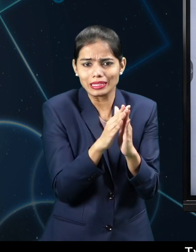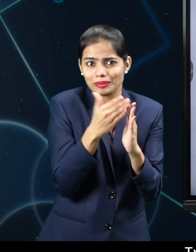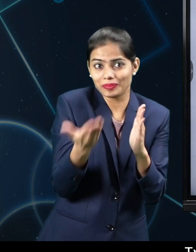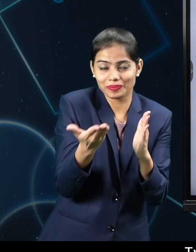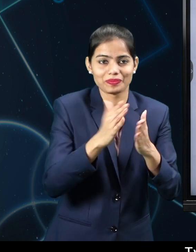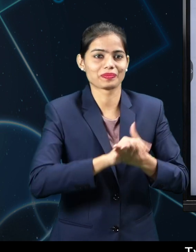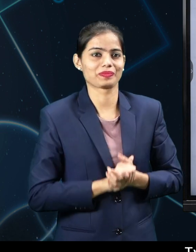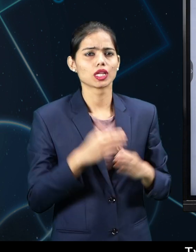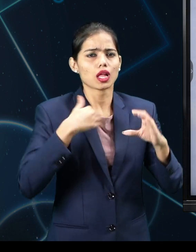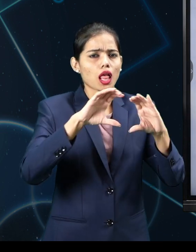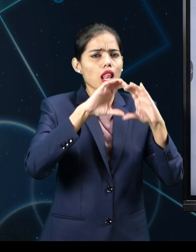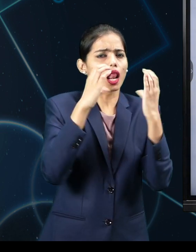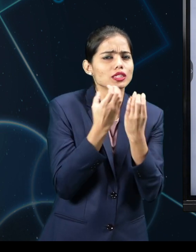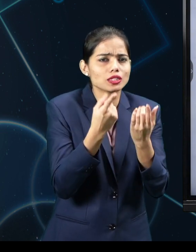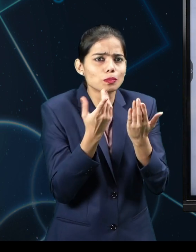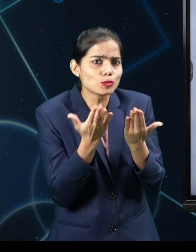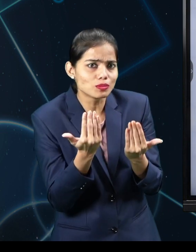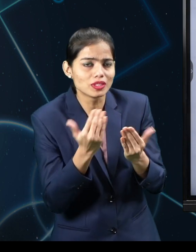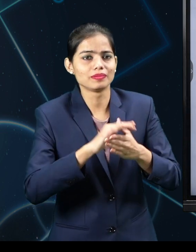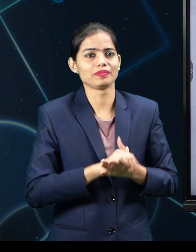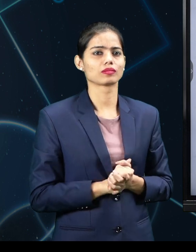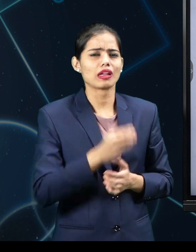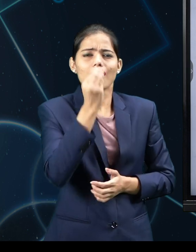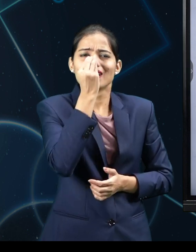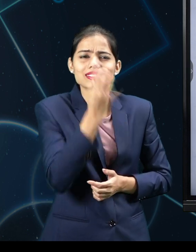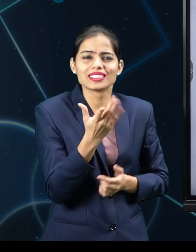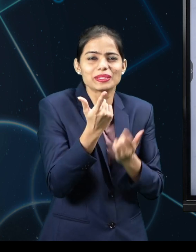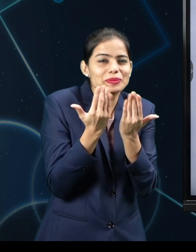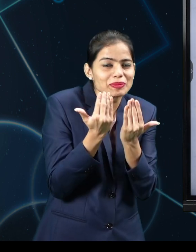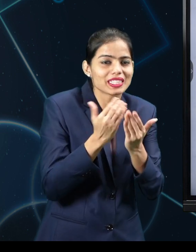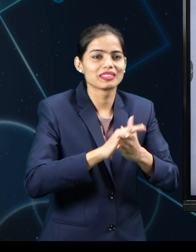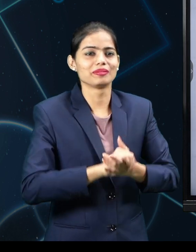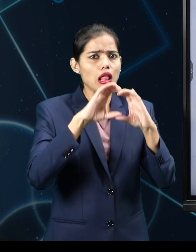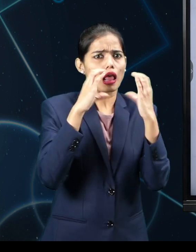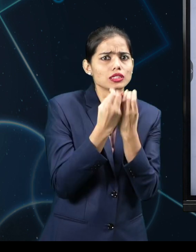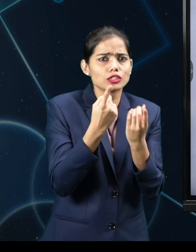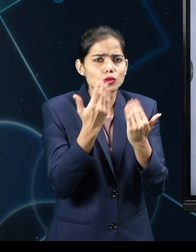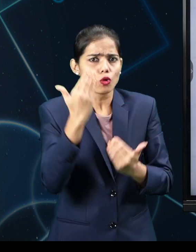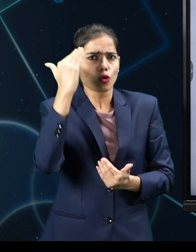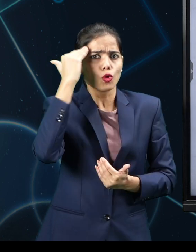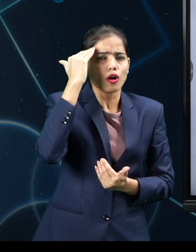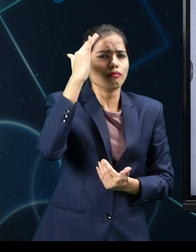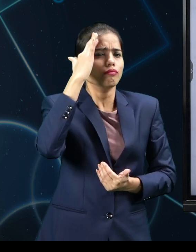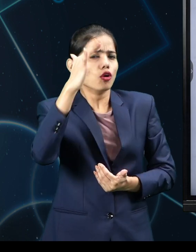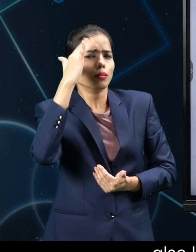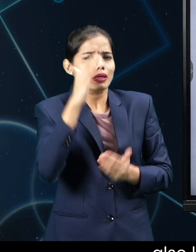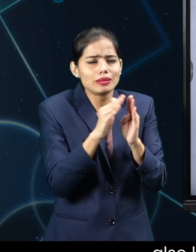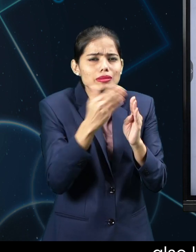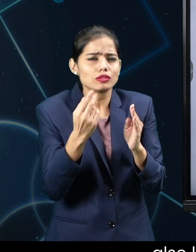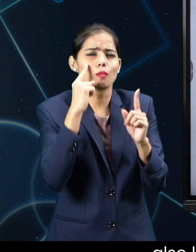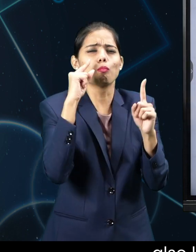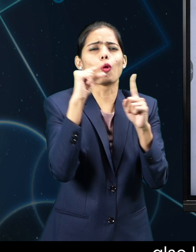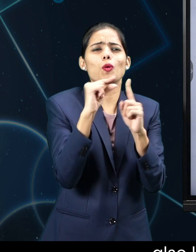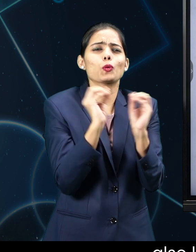probability approaches: classical probability, empirical probability. Classical probability,